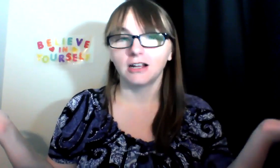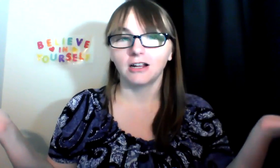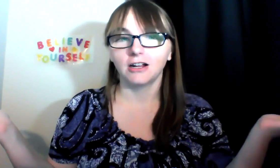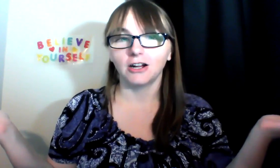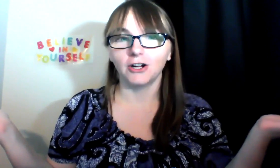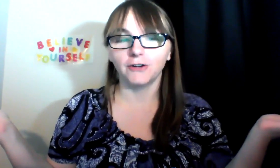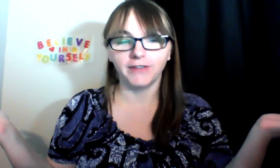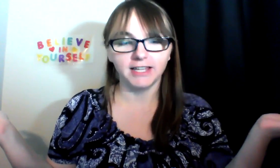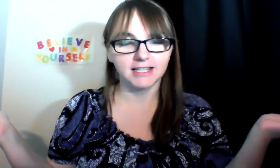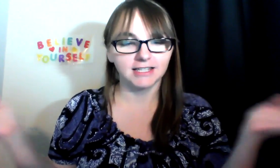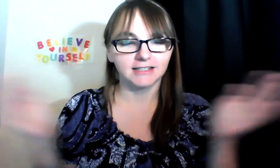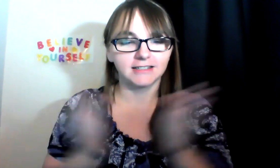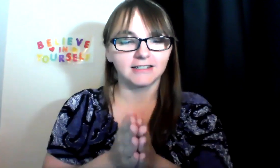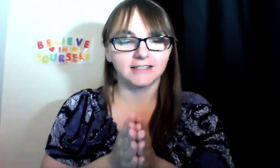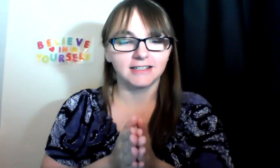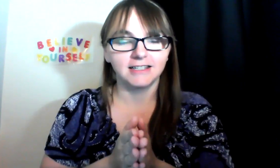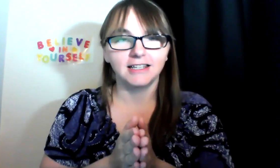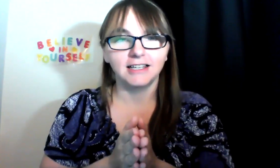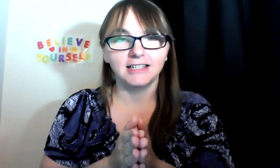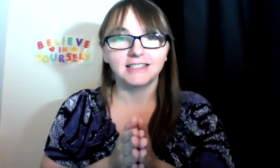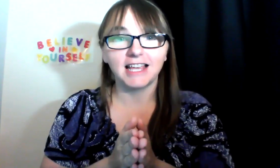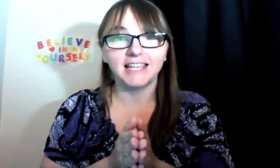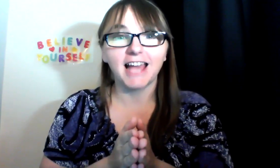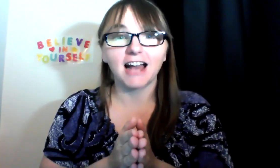Vervet. Say yak.